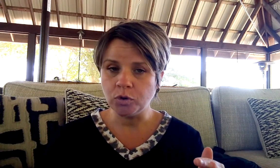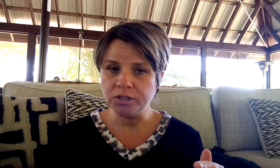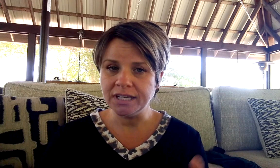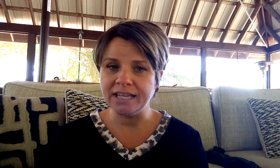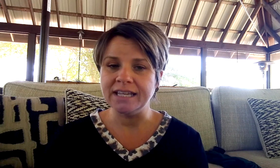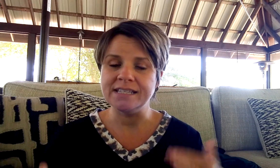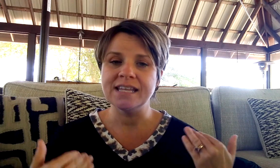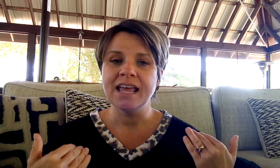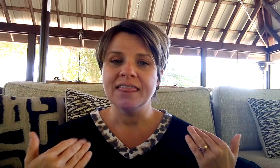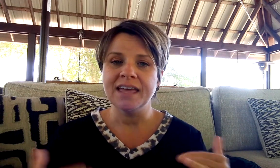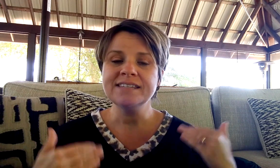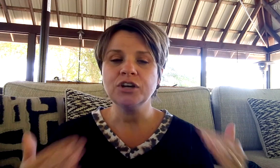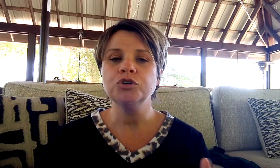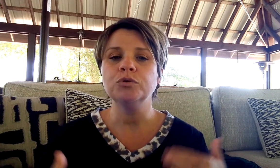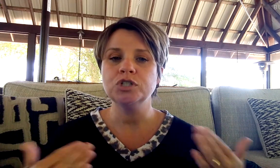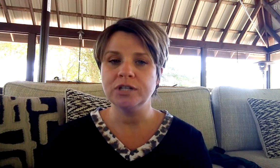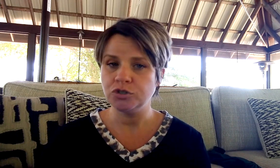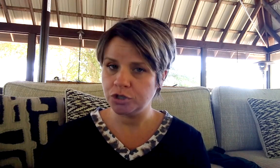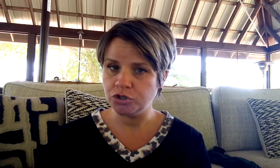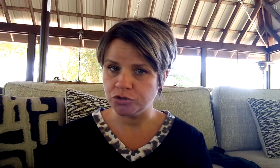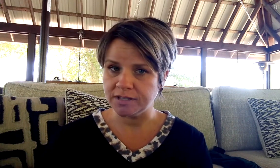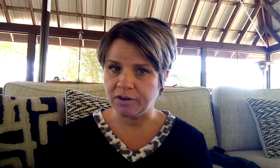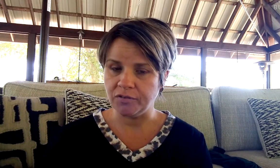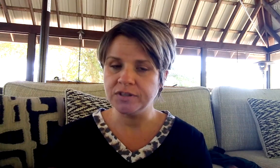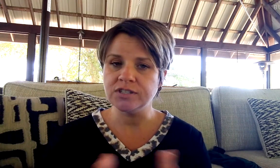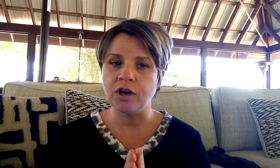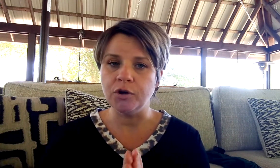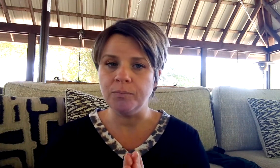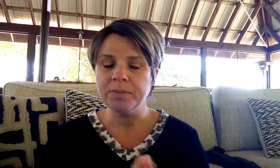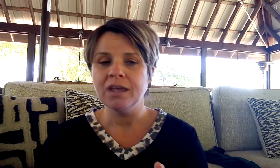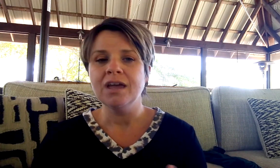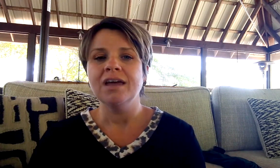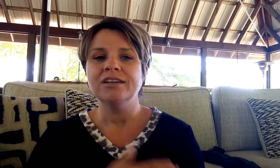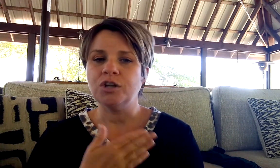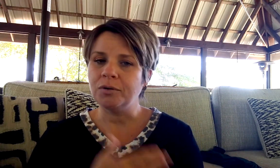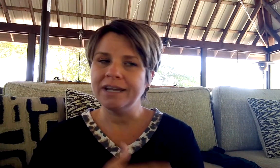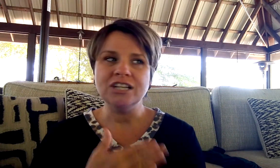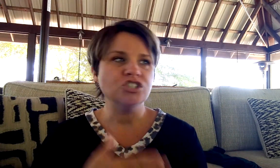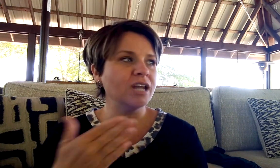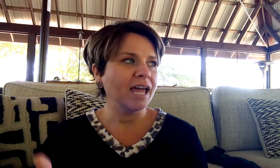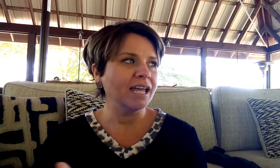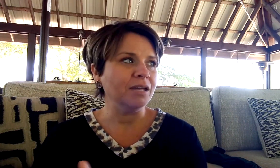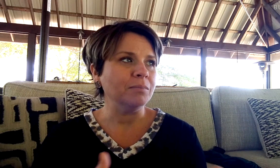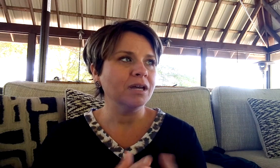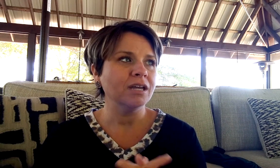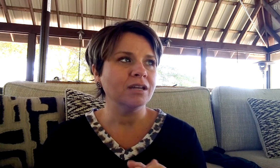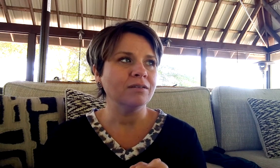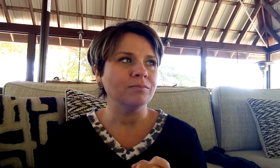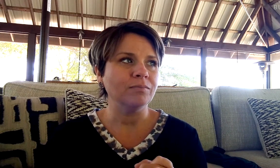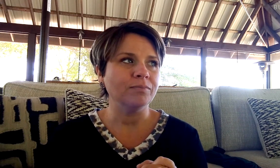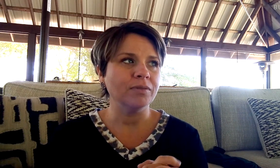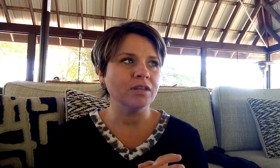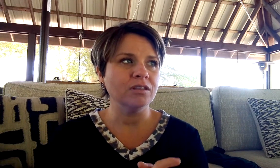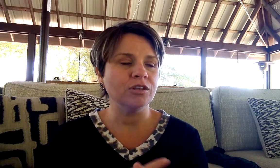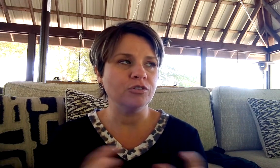important is that's how you're going to introduce yourself. So, you know, each name, there's not